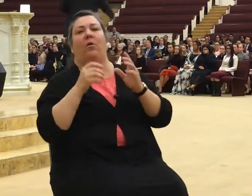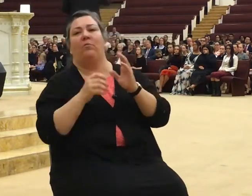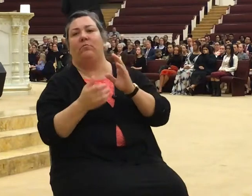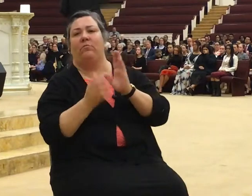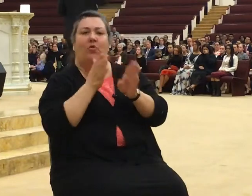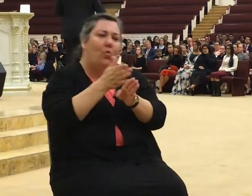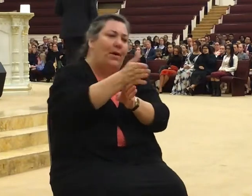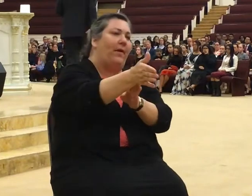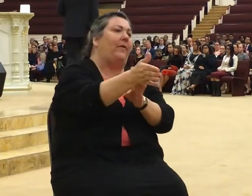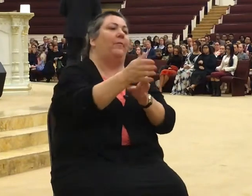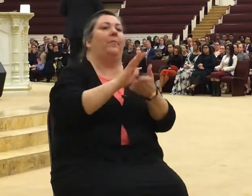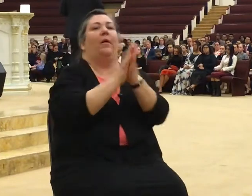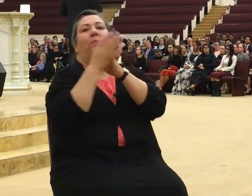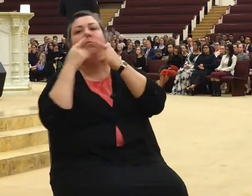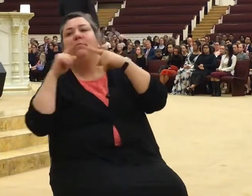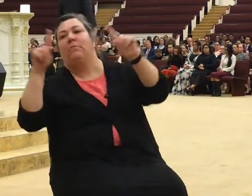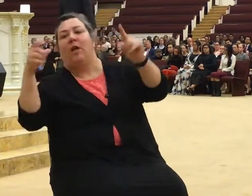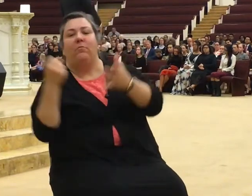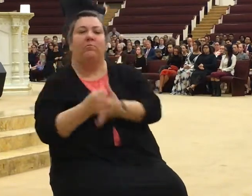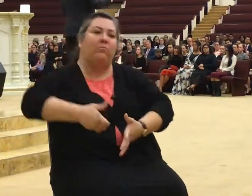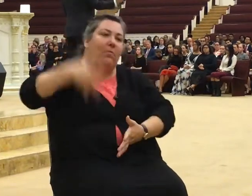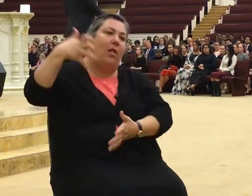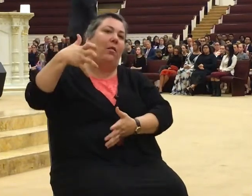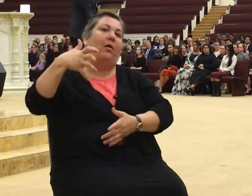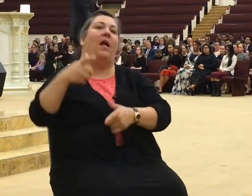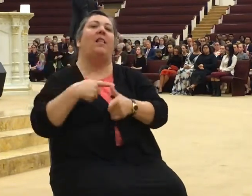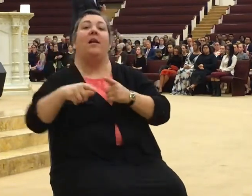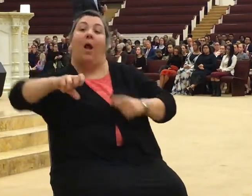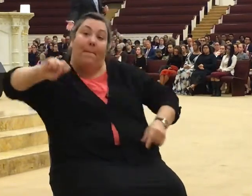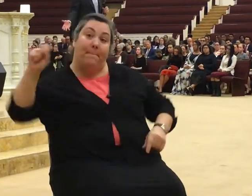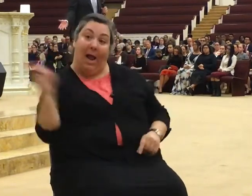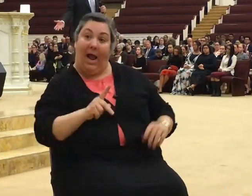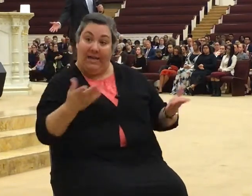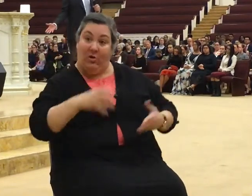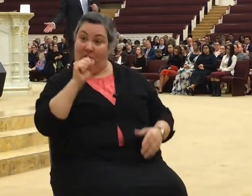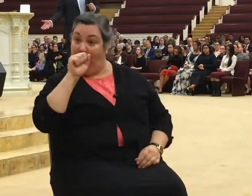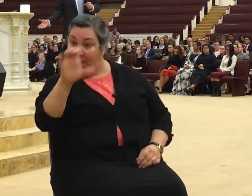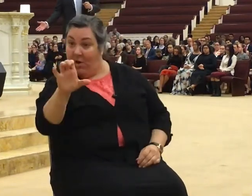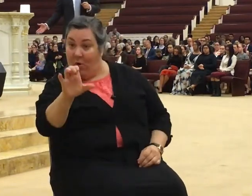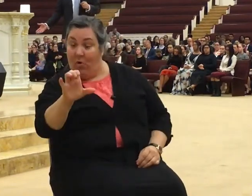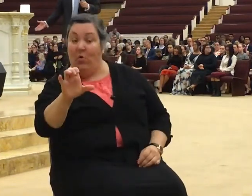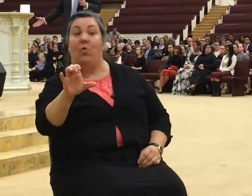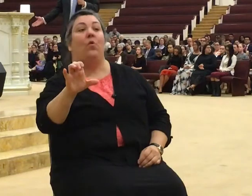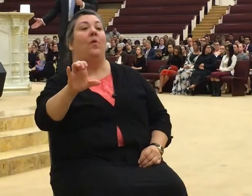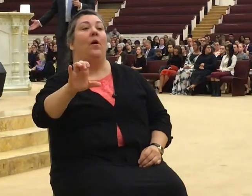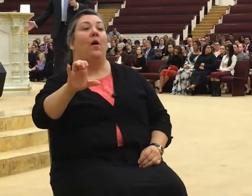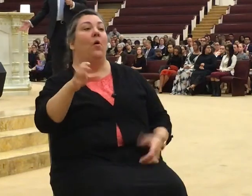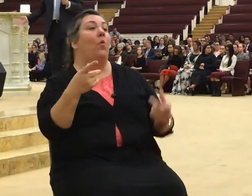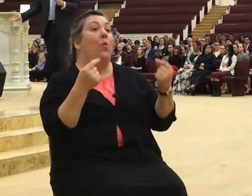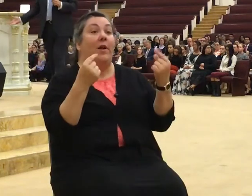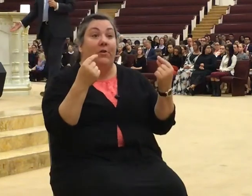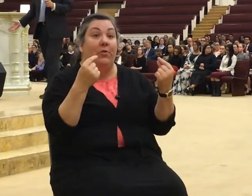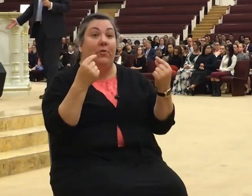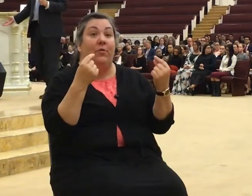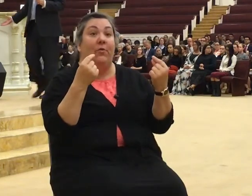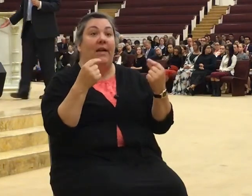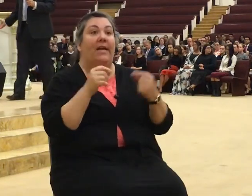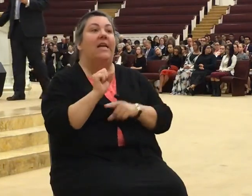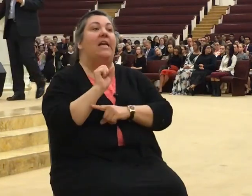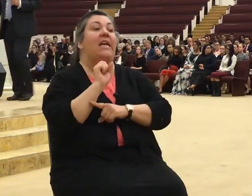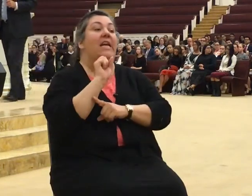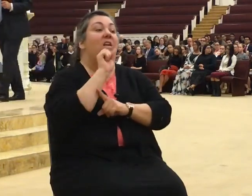basketball player, wealthy, successful. He comes back to Sacramento. He conquered the poverty